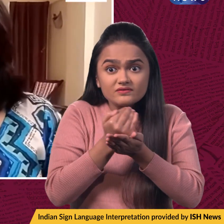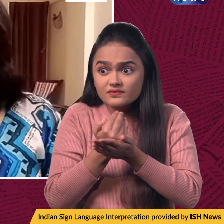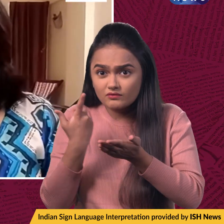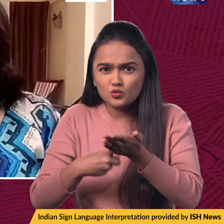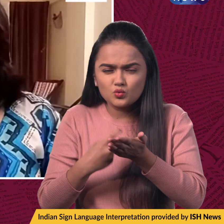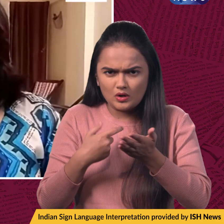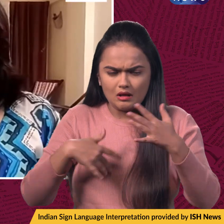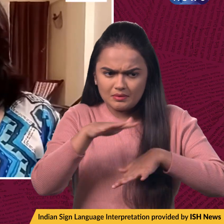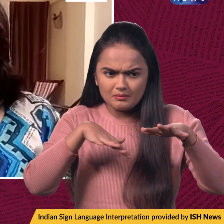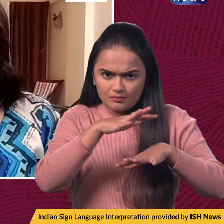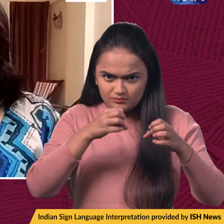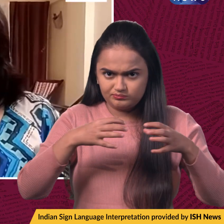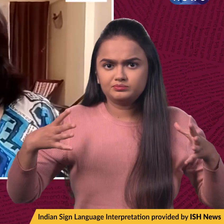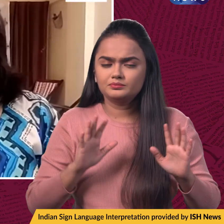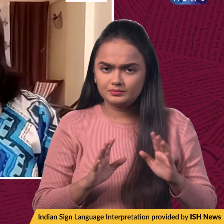precaution doses.